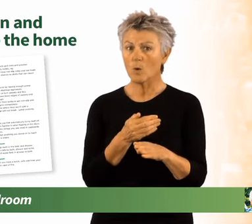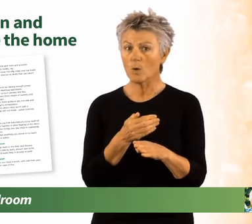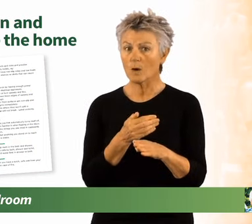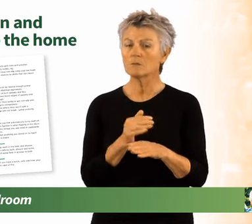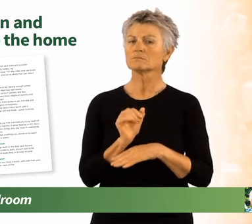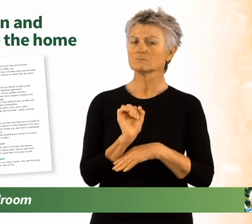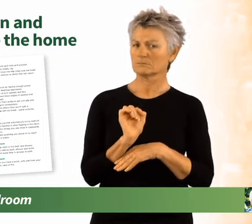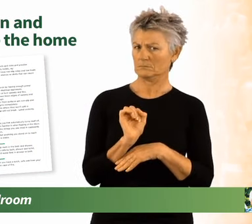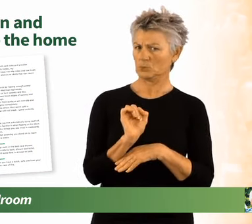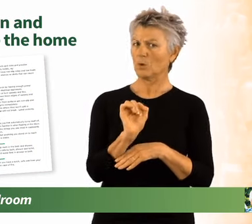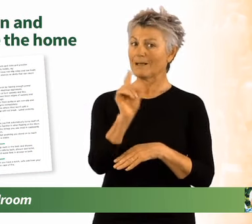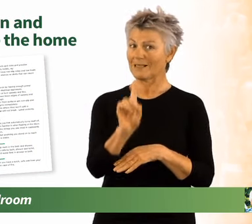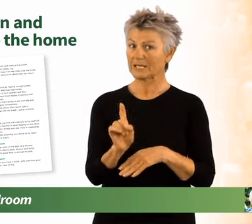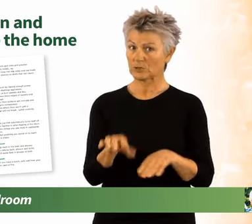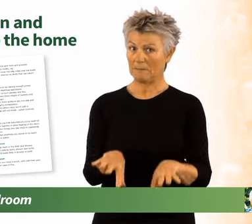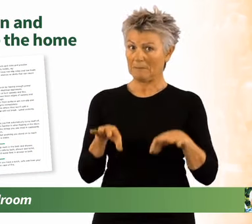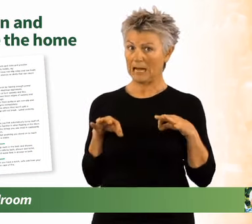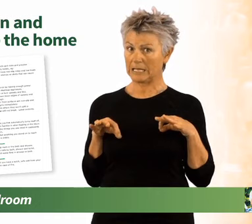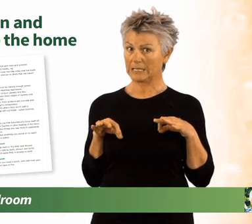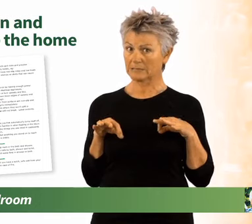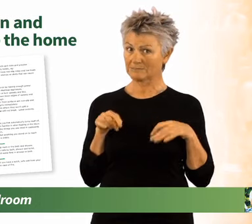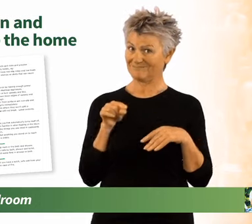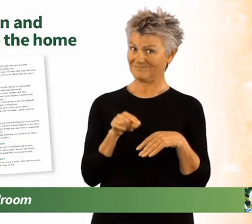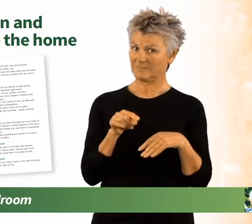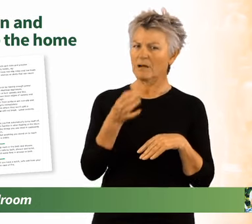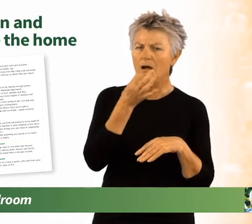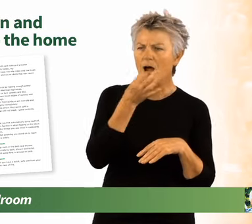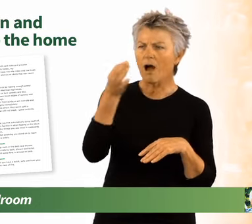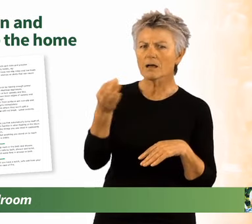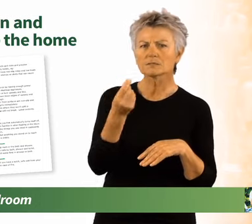Get your electric blanket checked before the start of winter.